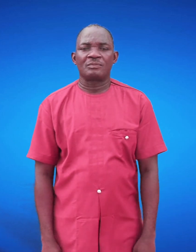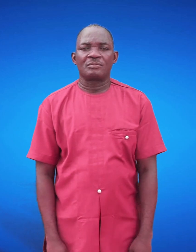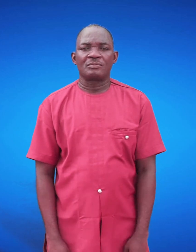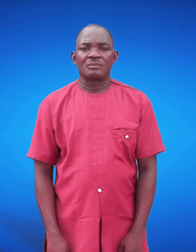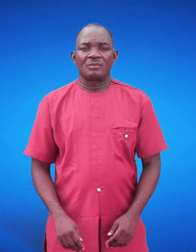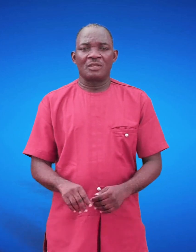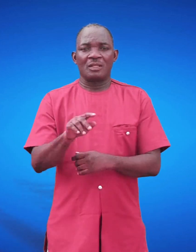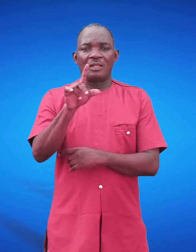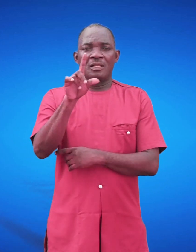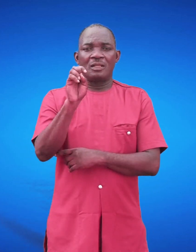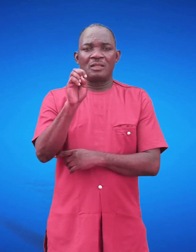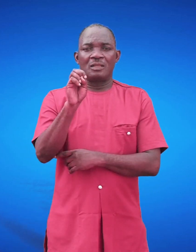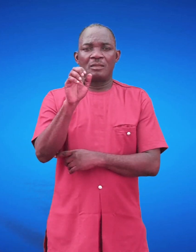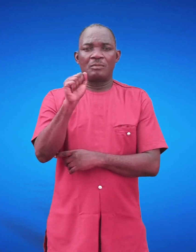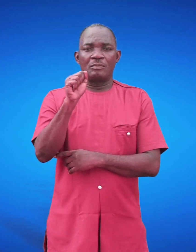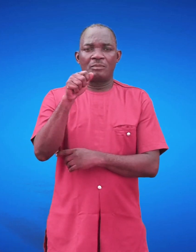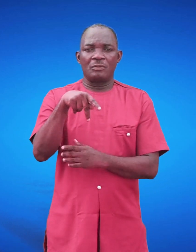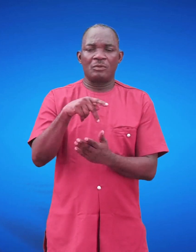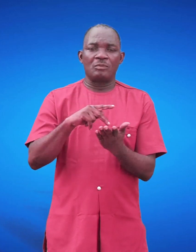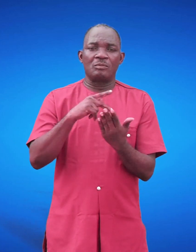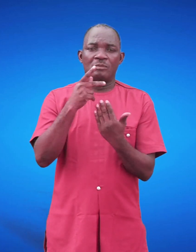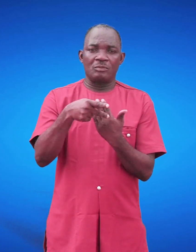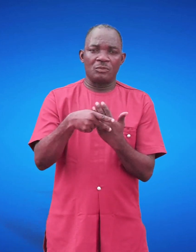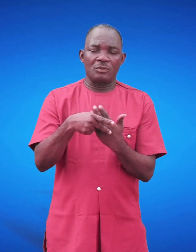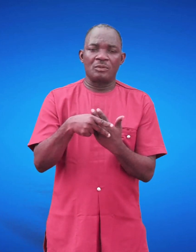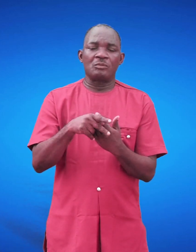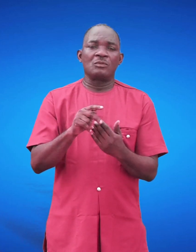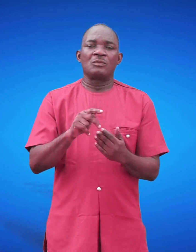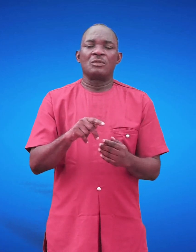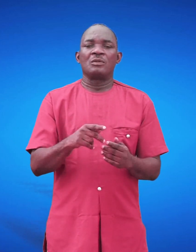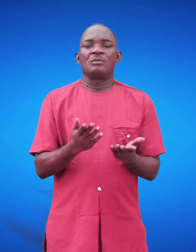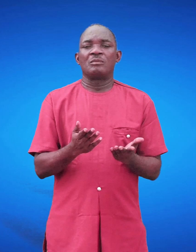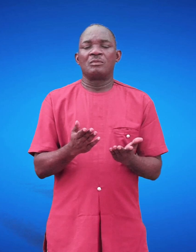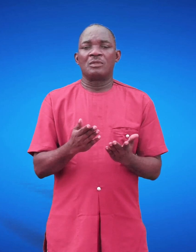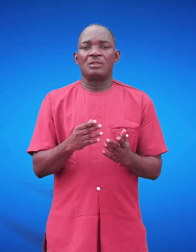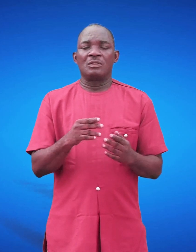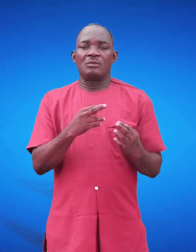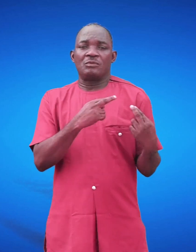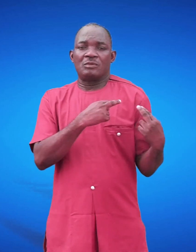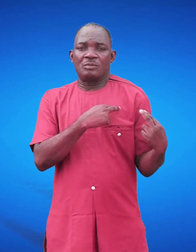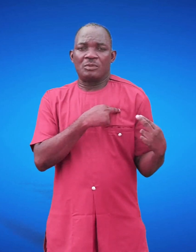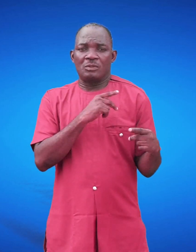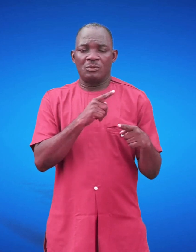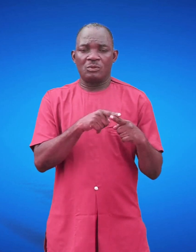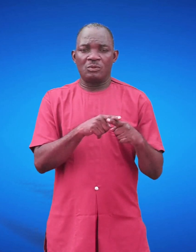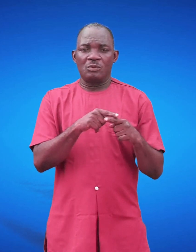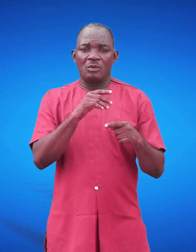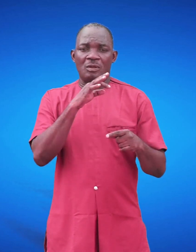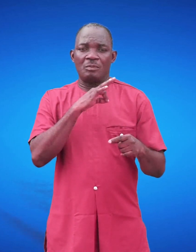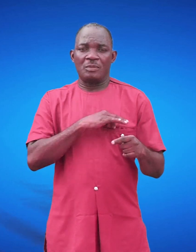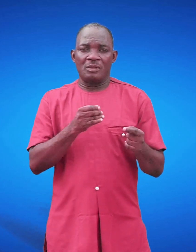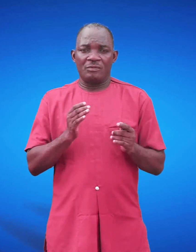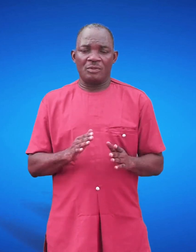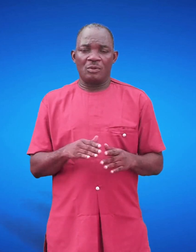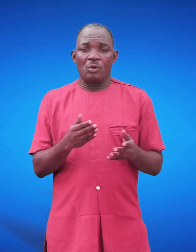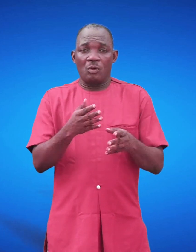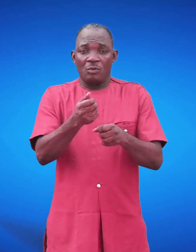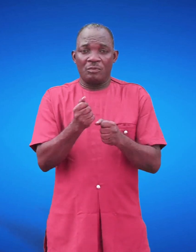LEAP Programs Responsibility to Beneficiaries and